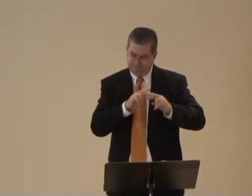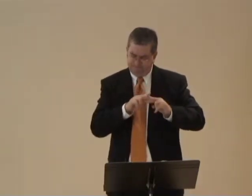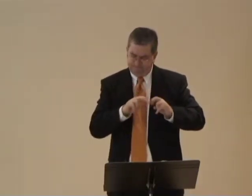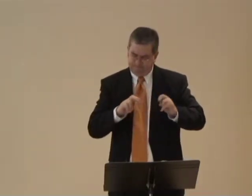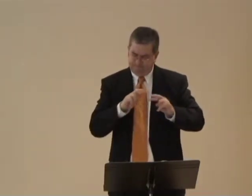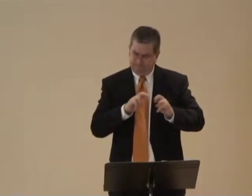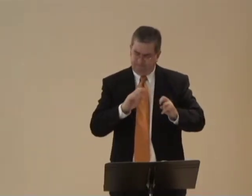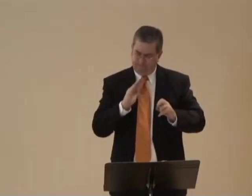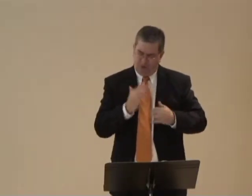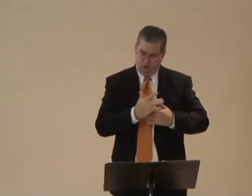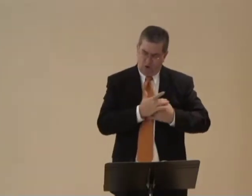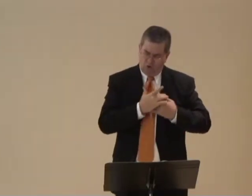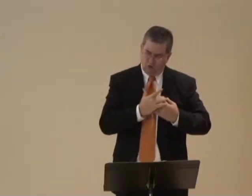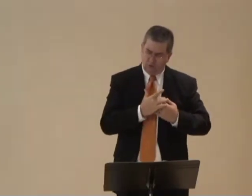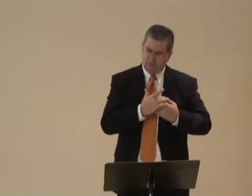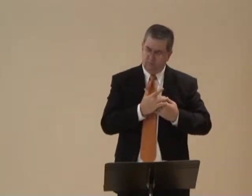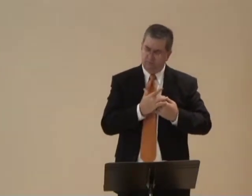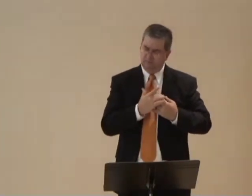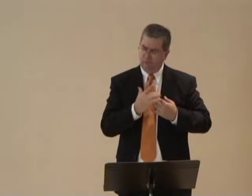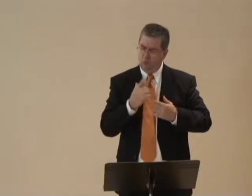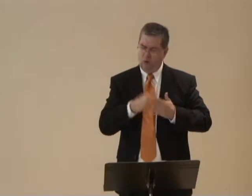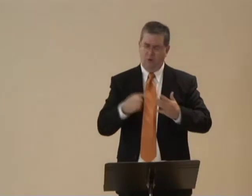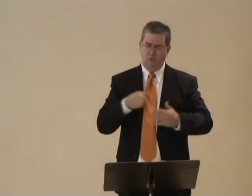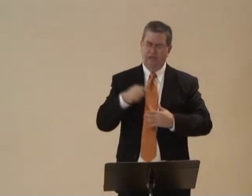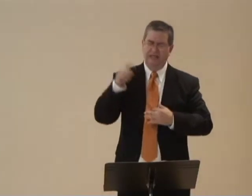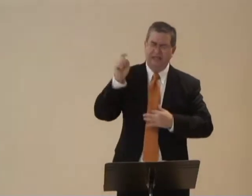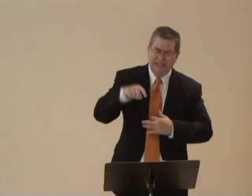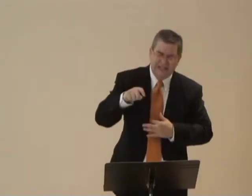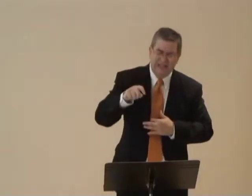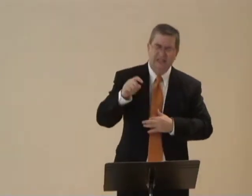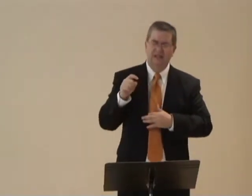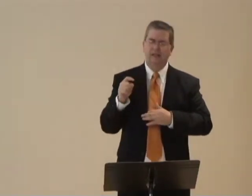We pray that the people will search their hearts.